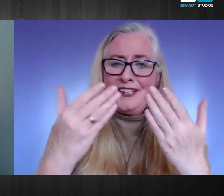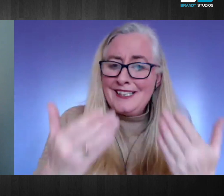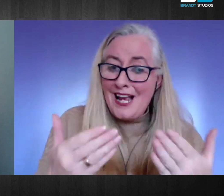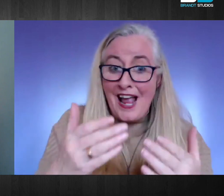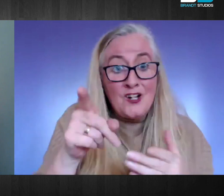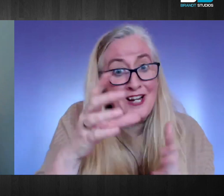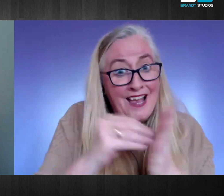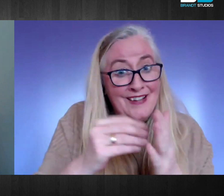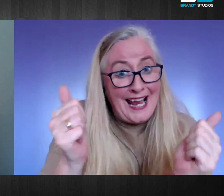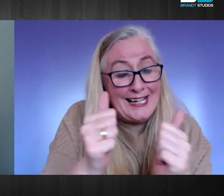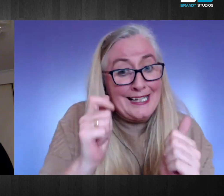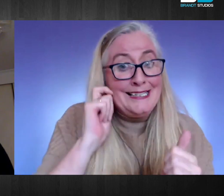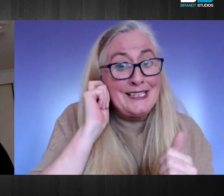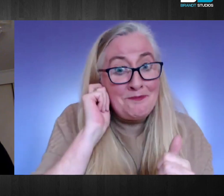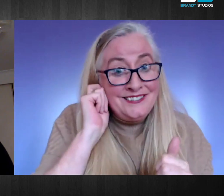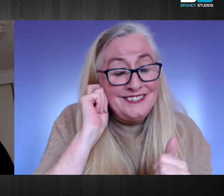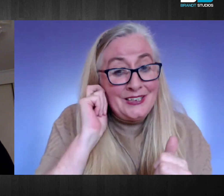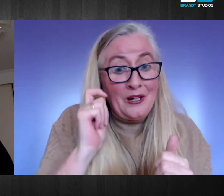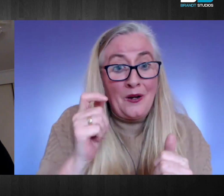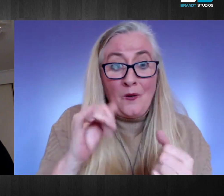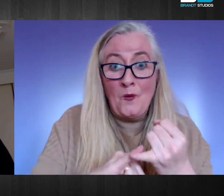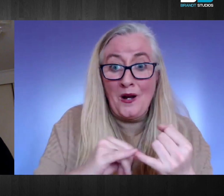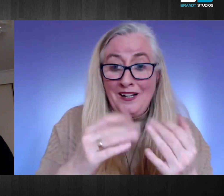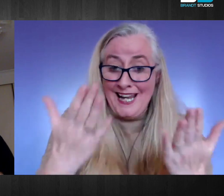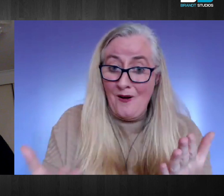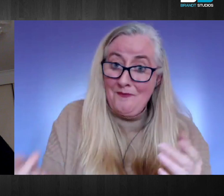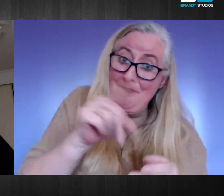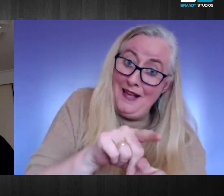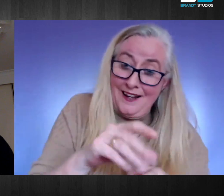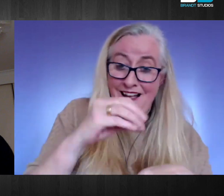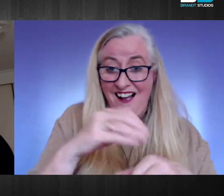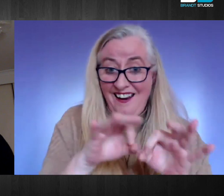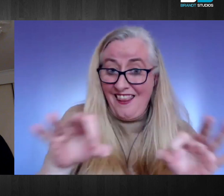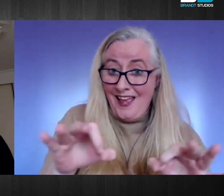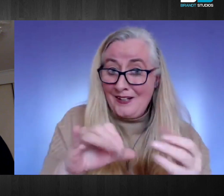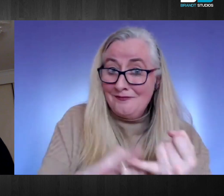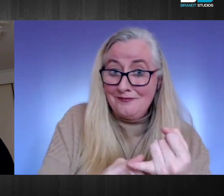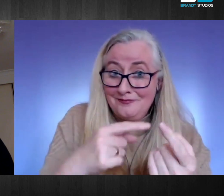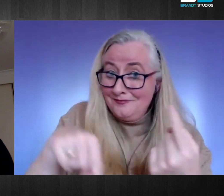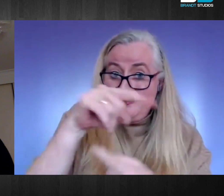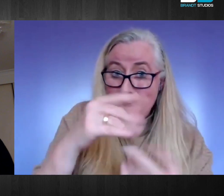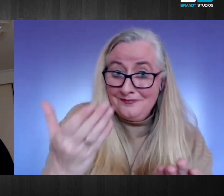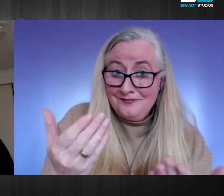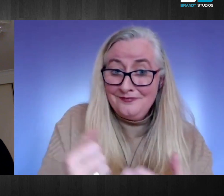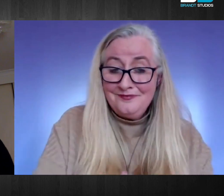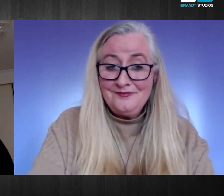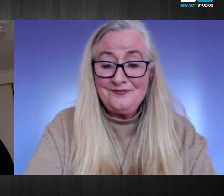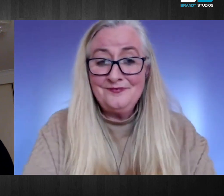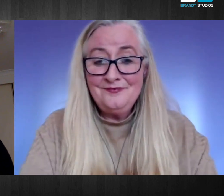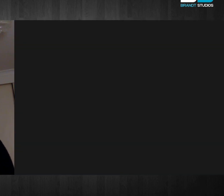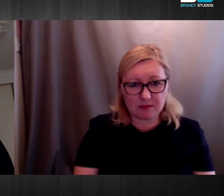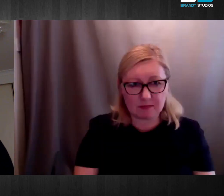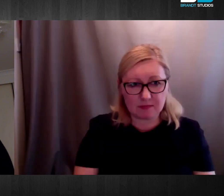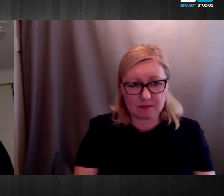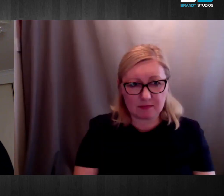are beginning to go online? Look, I hadn't ever used a